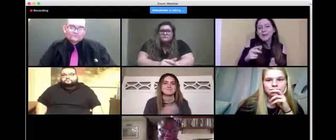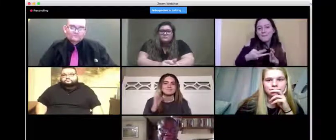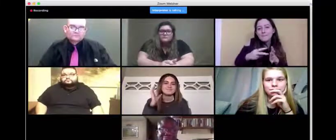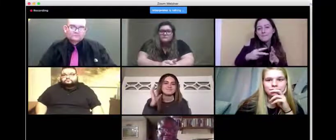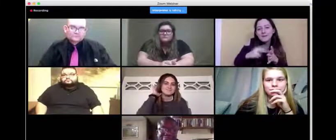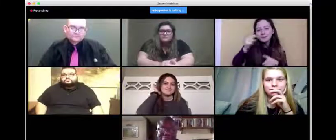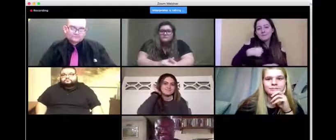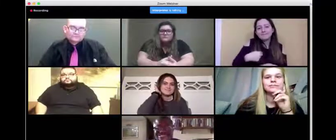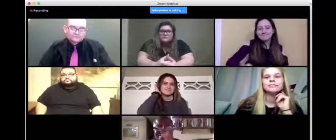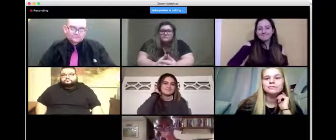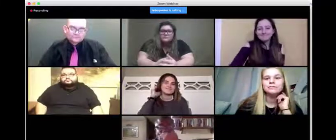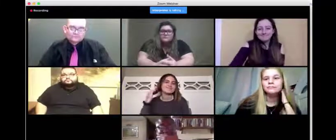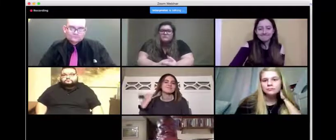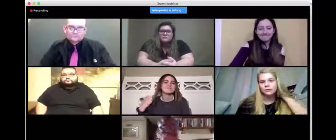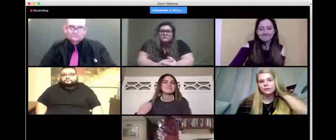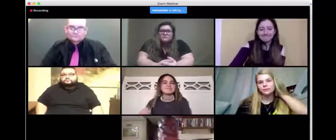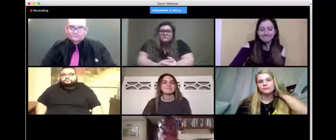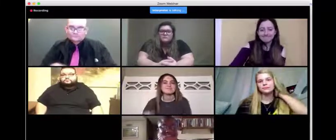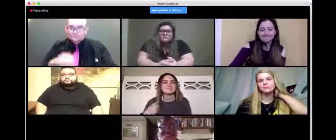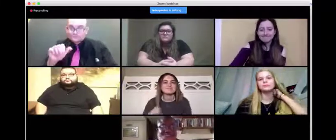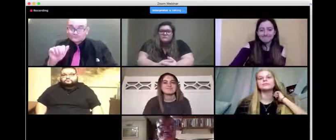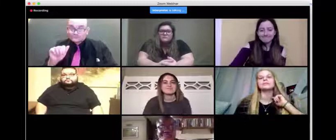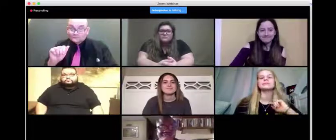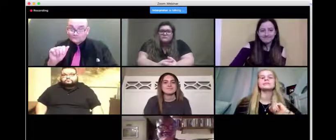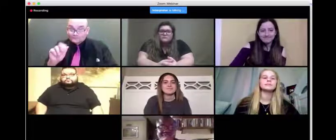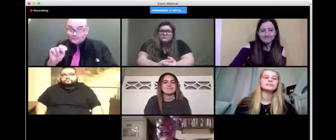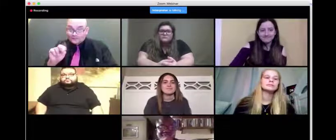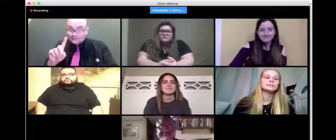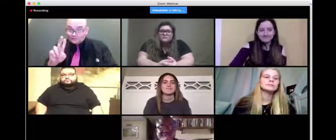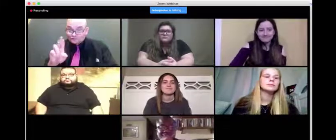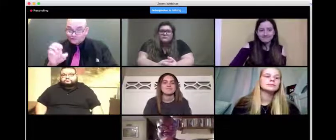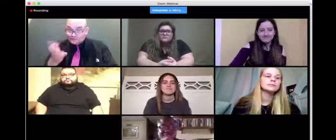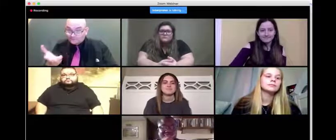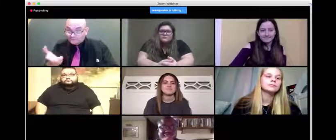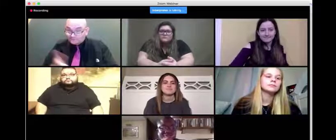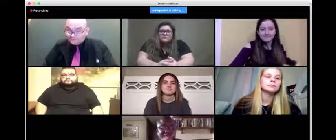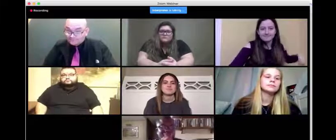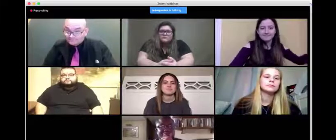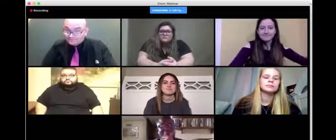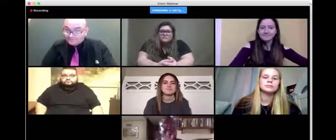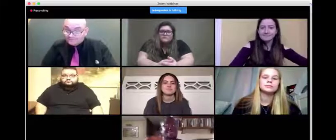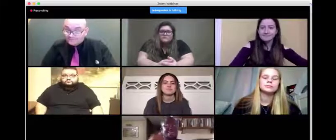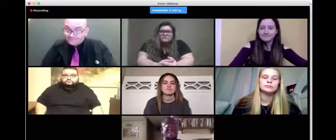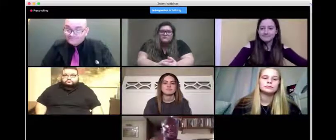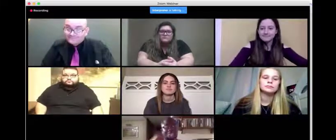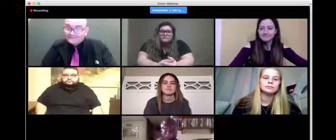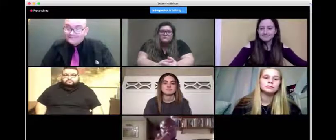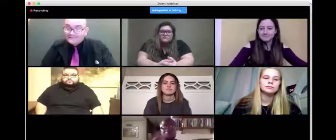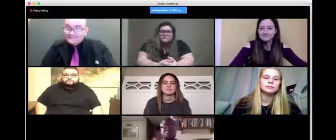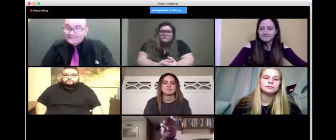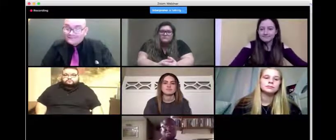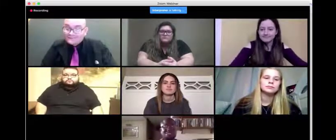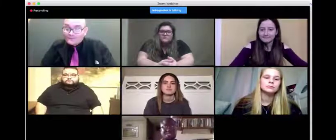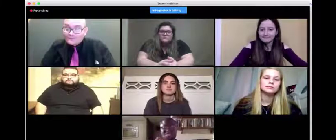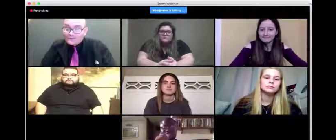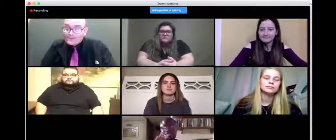Andre? I agree with what everyone has said. ASL is just the most beautiful language. We're